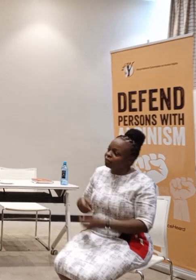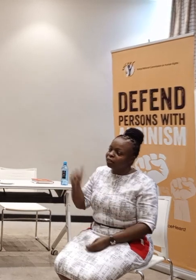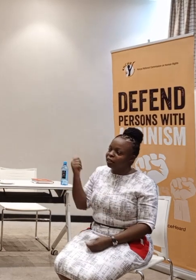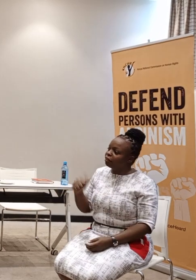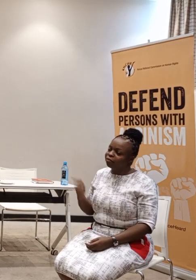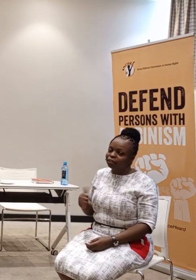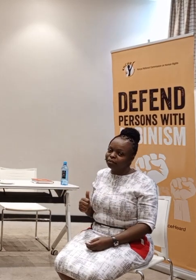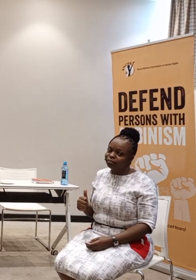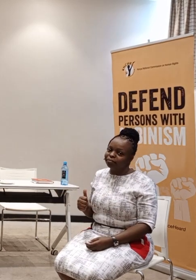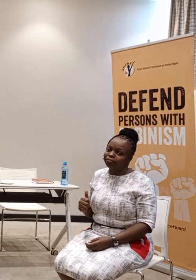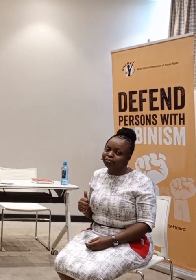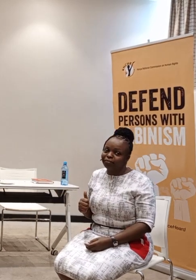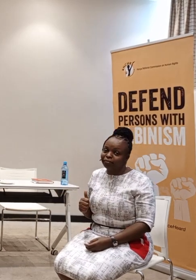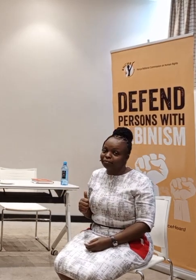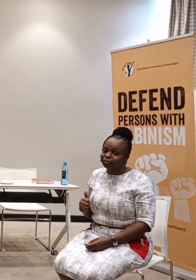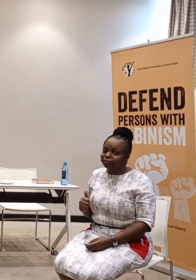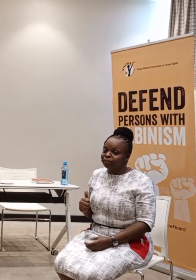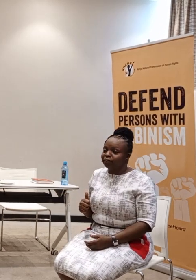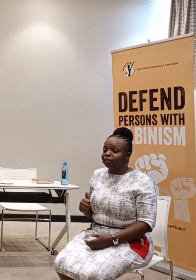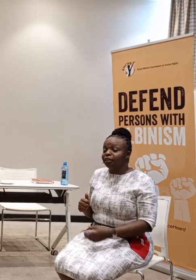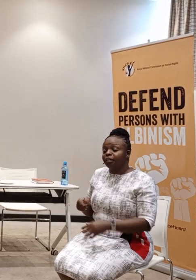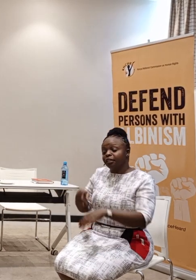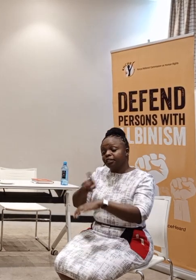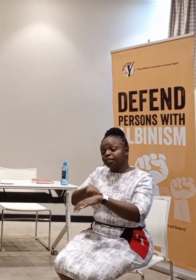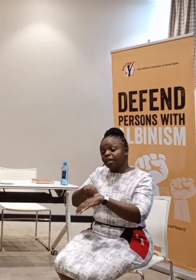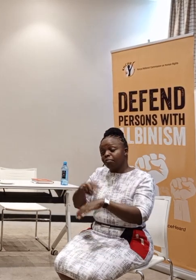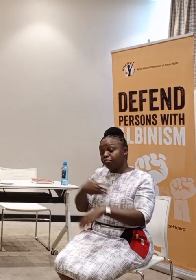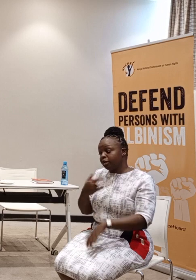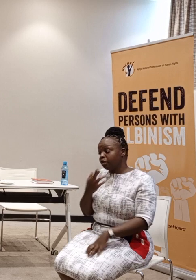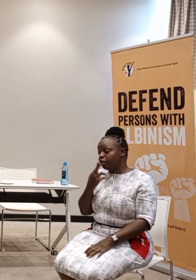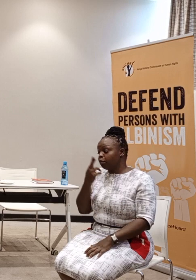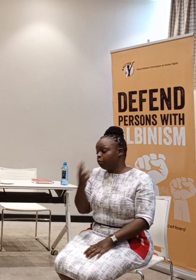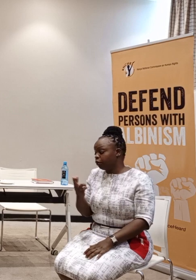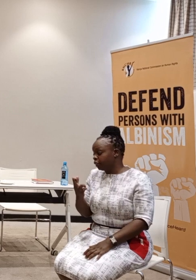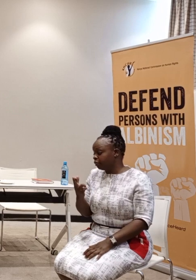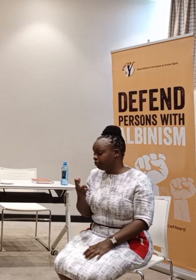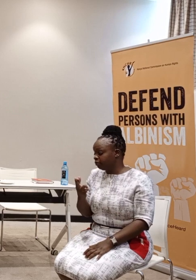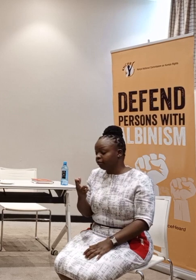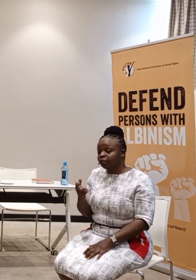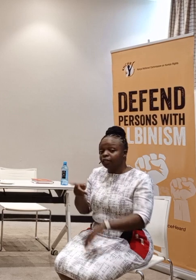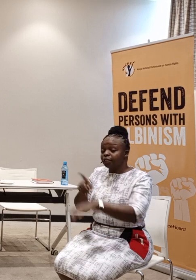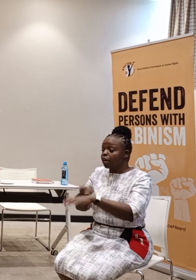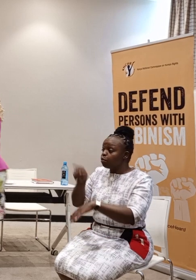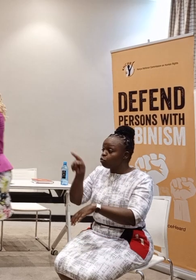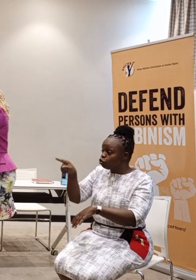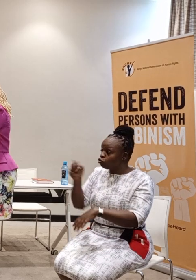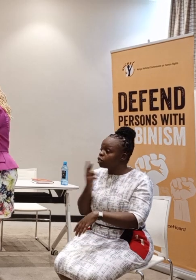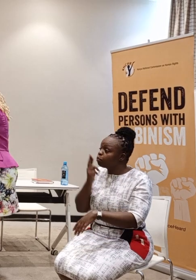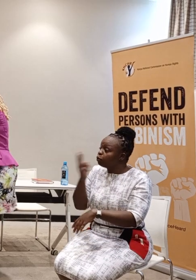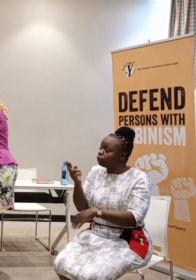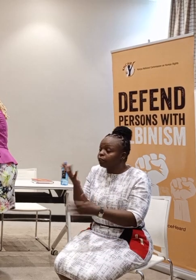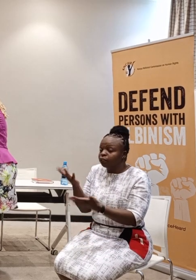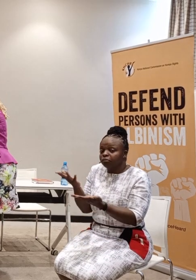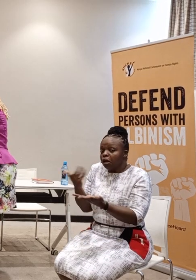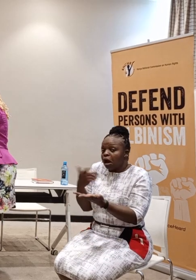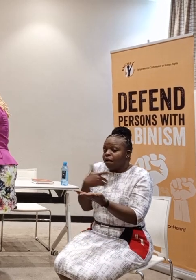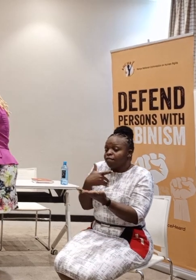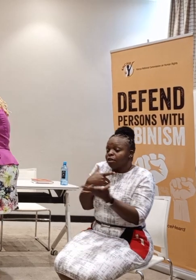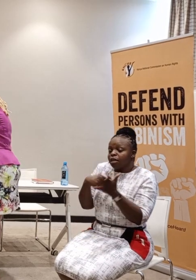never. In the event I report, in the event you report, do we have even a legal